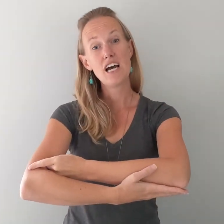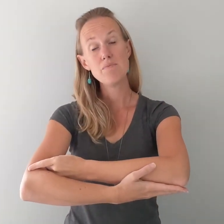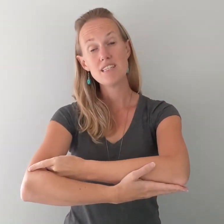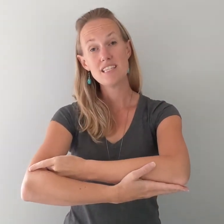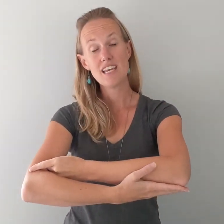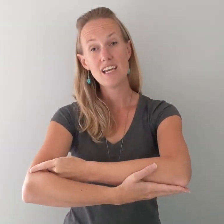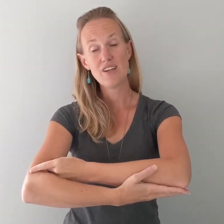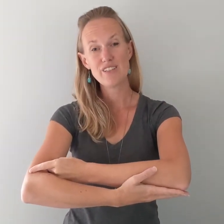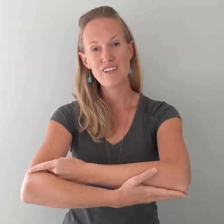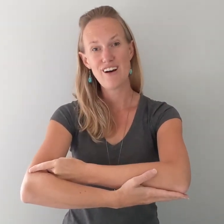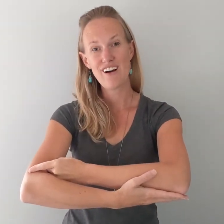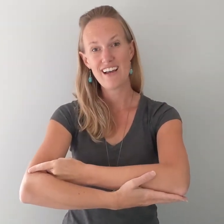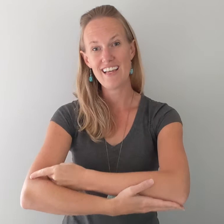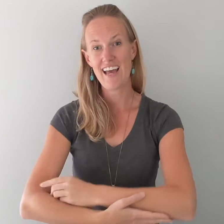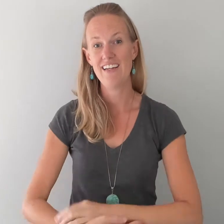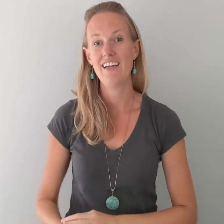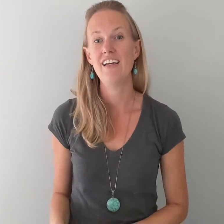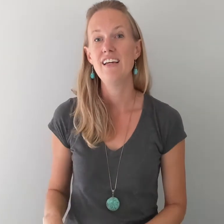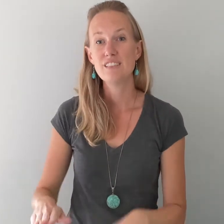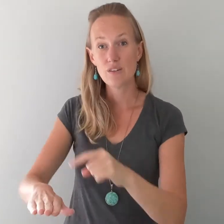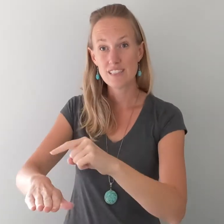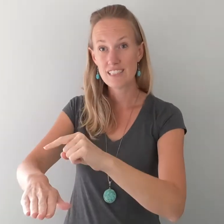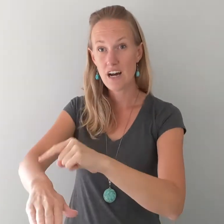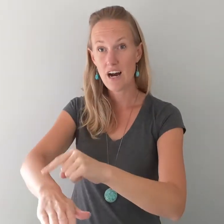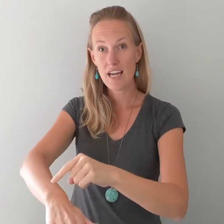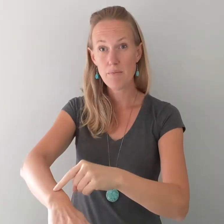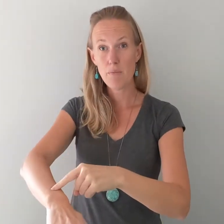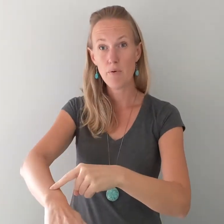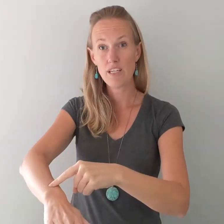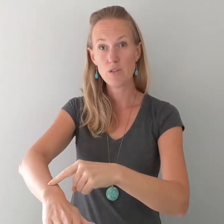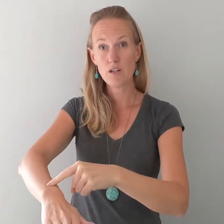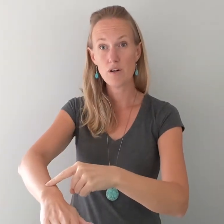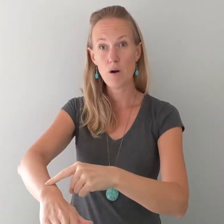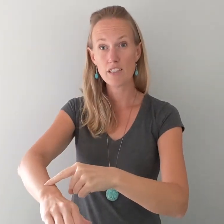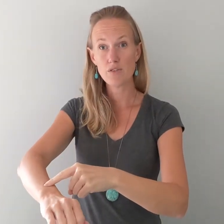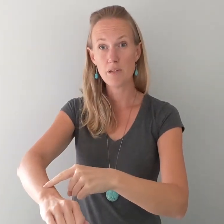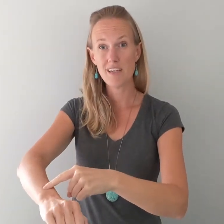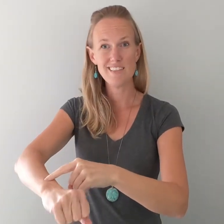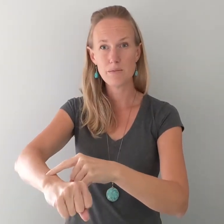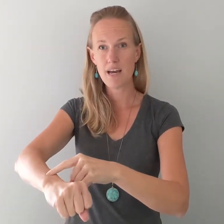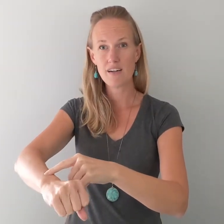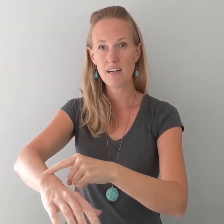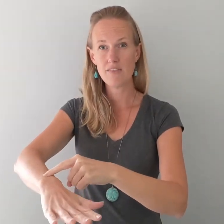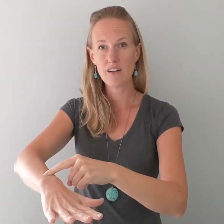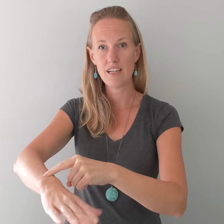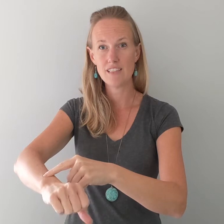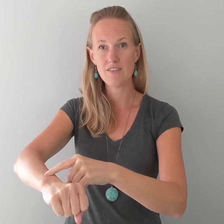to sing your song again. So it's time, pointing to where your watch would be. It doesn't matter here if your hand is flat